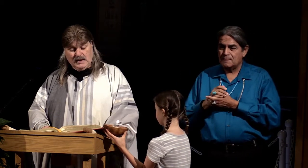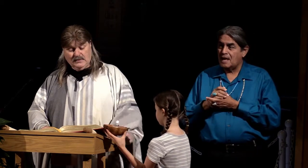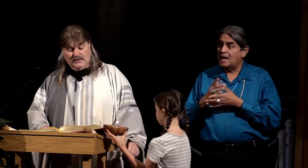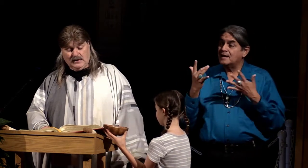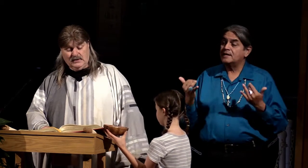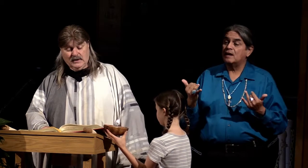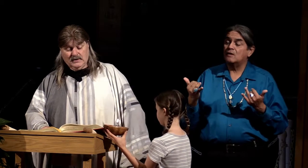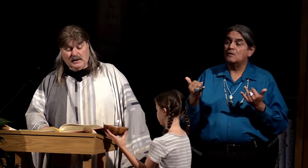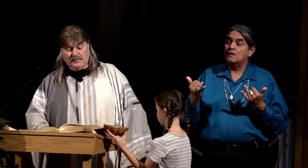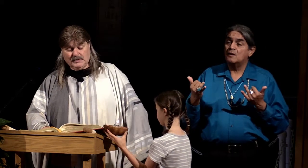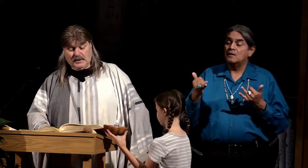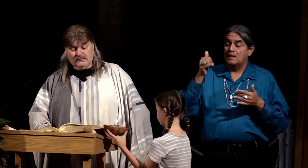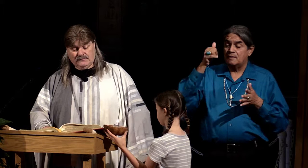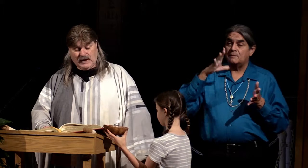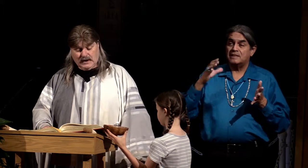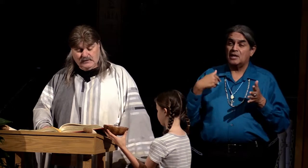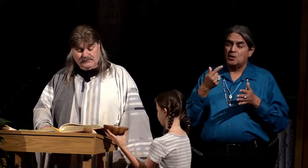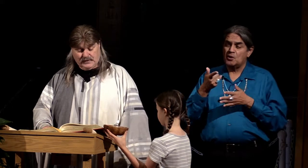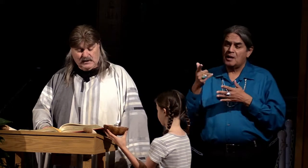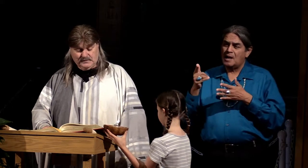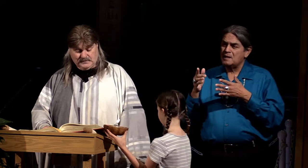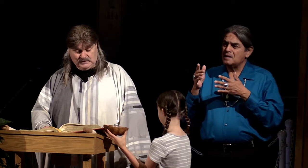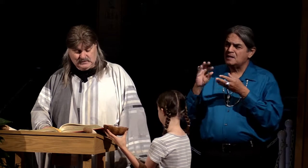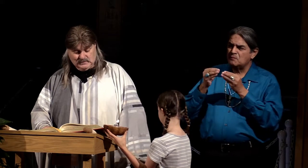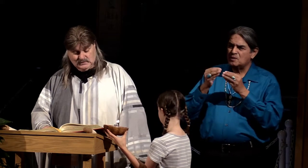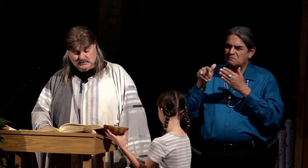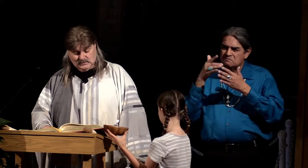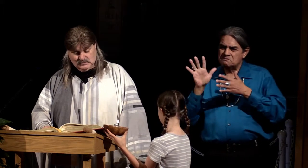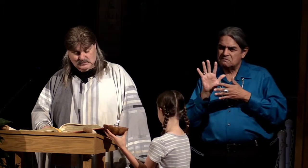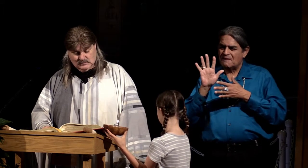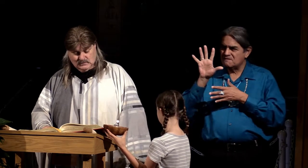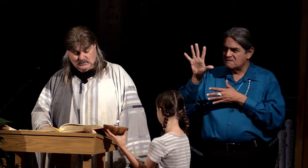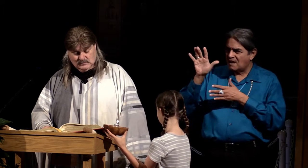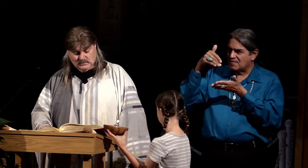Now the men there numbered about 5,000.